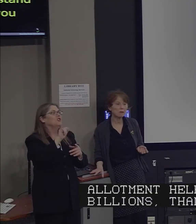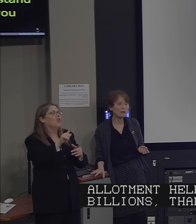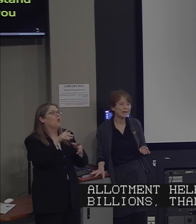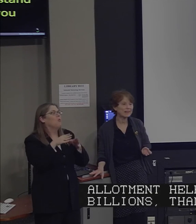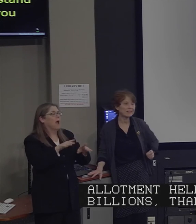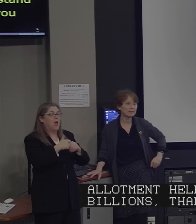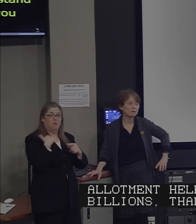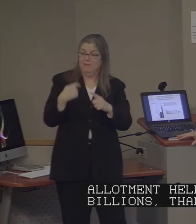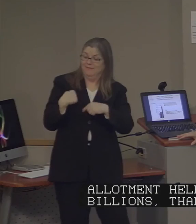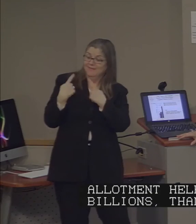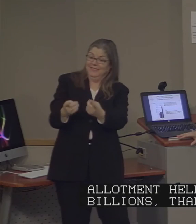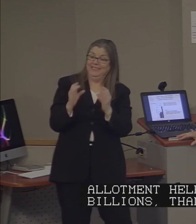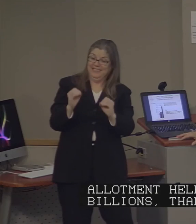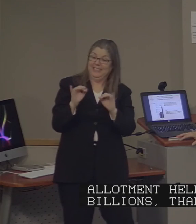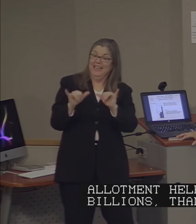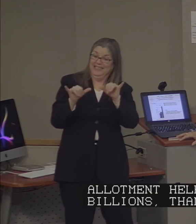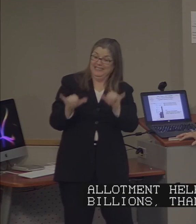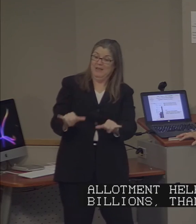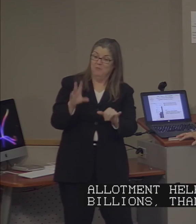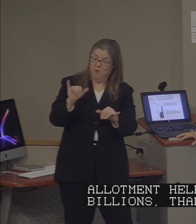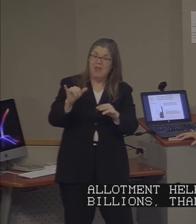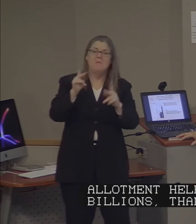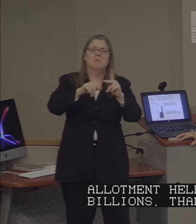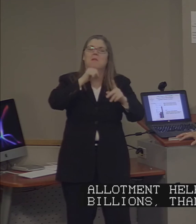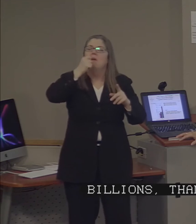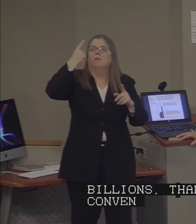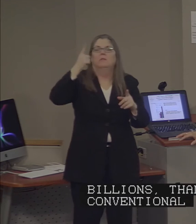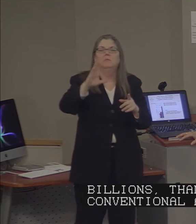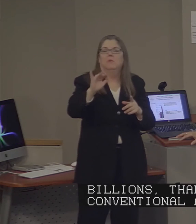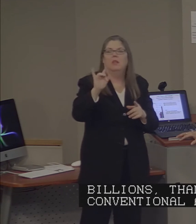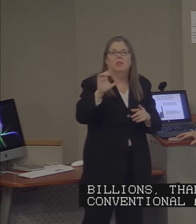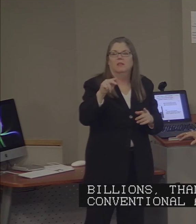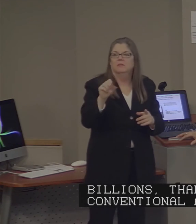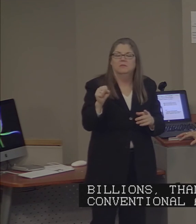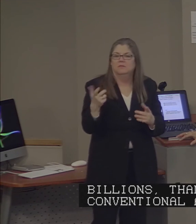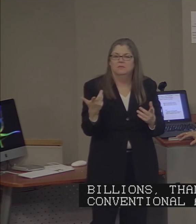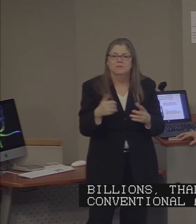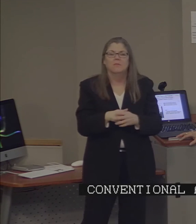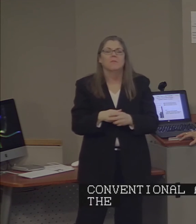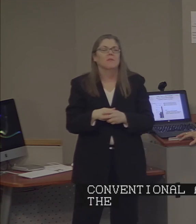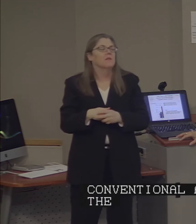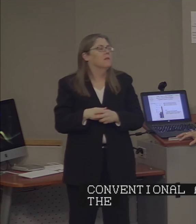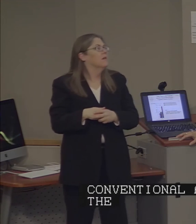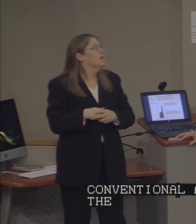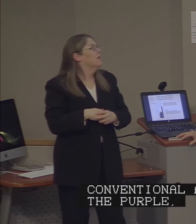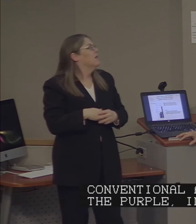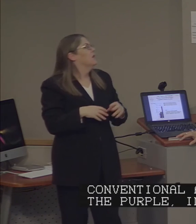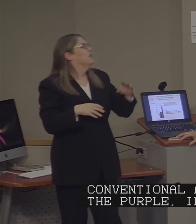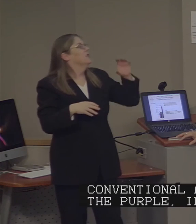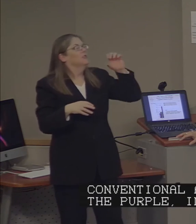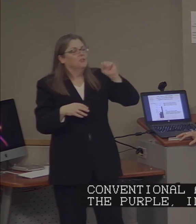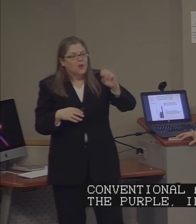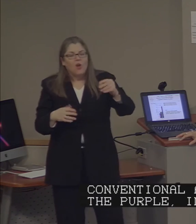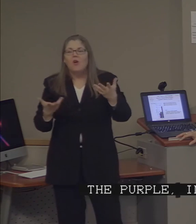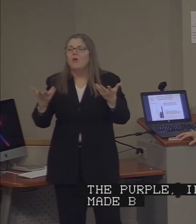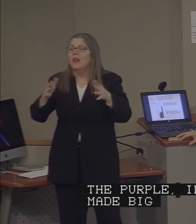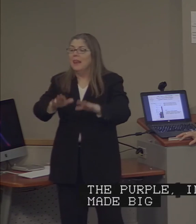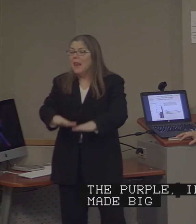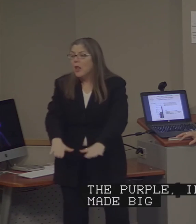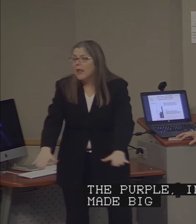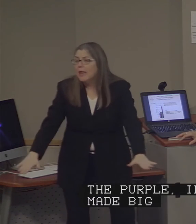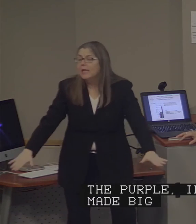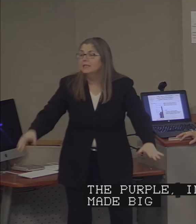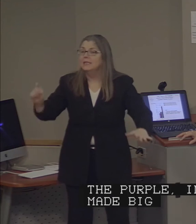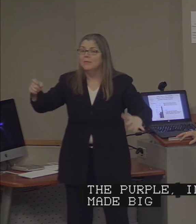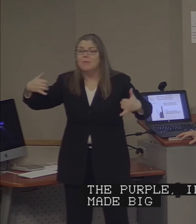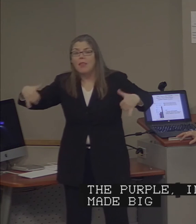So I think there are ways to use all of these tools that are quite particular to little kids need play,